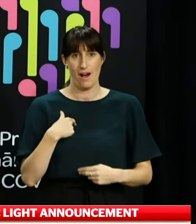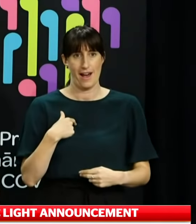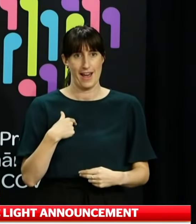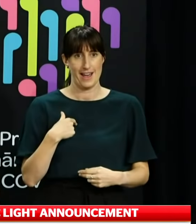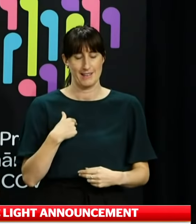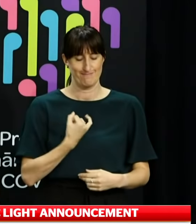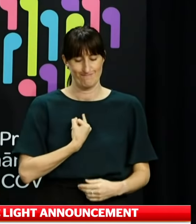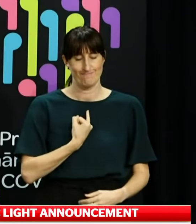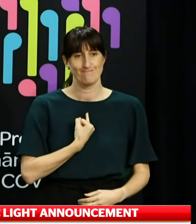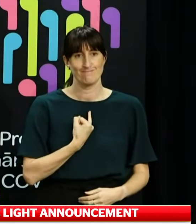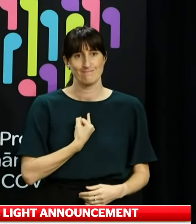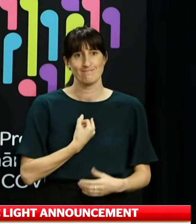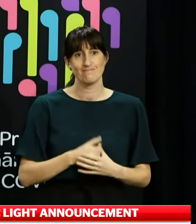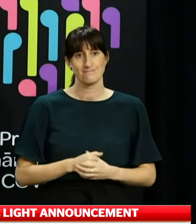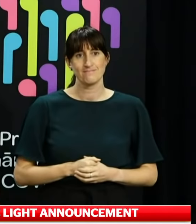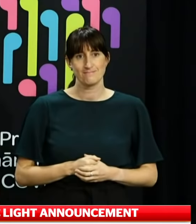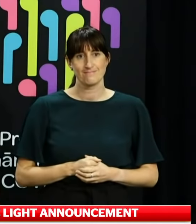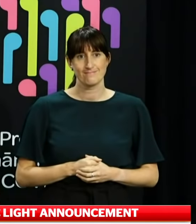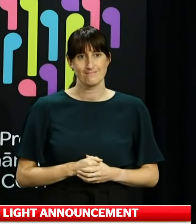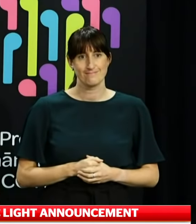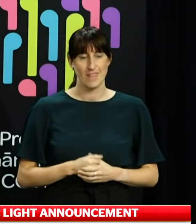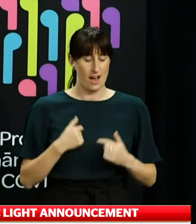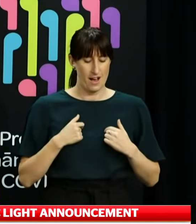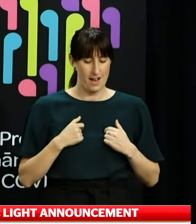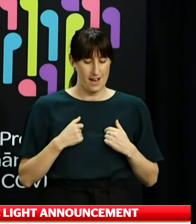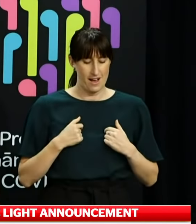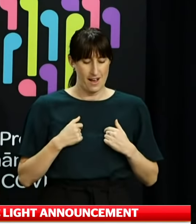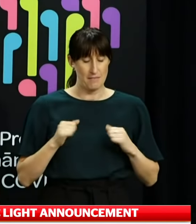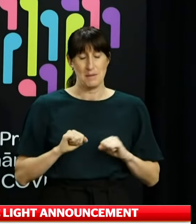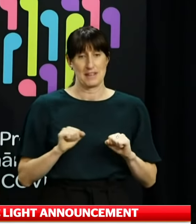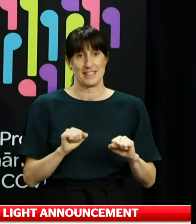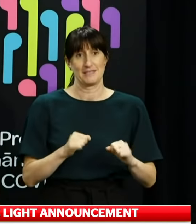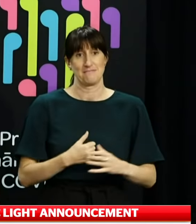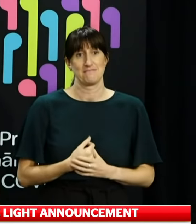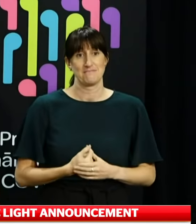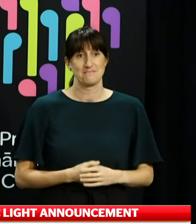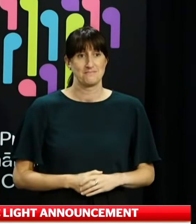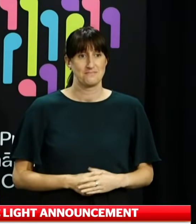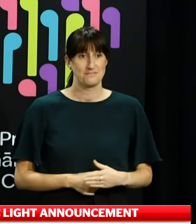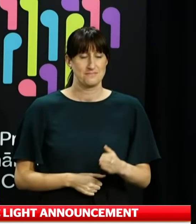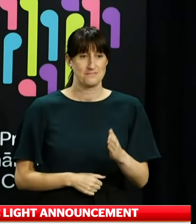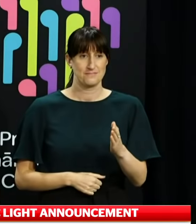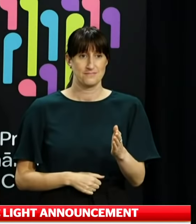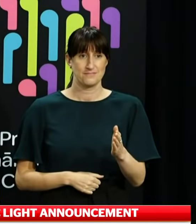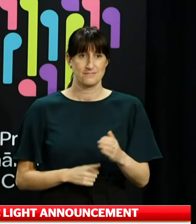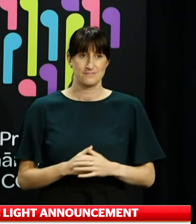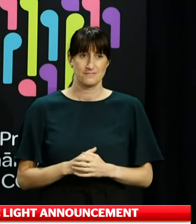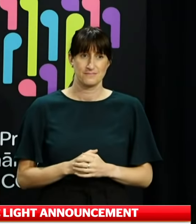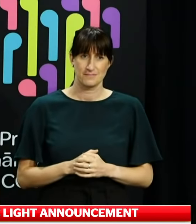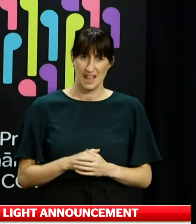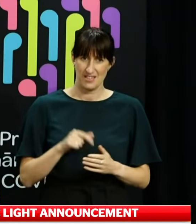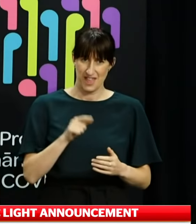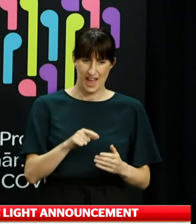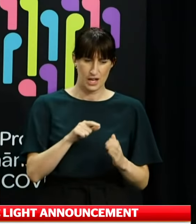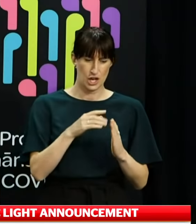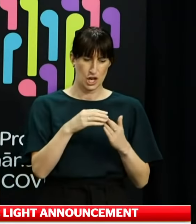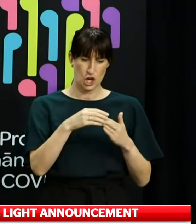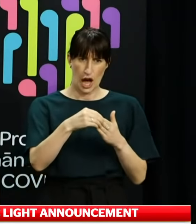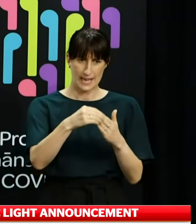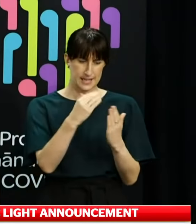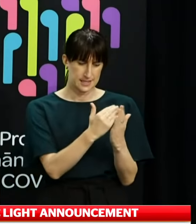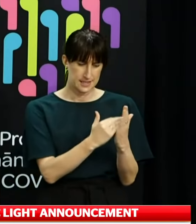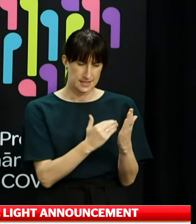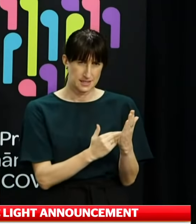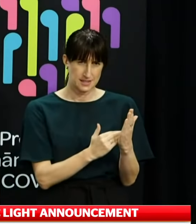that. It's been quite a lot going on. Is the guidance logical? Yes, it is, because it's